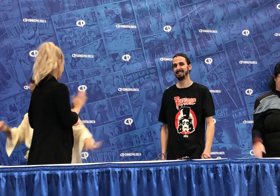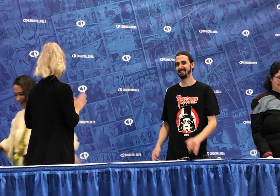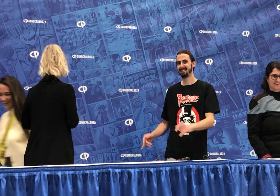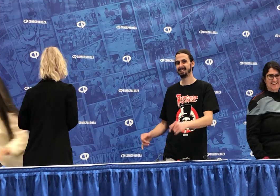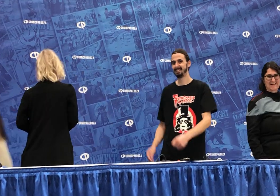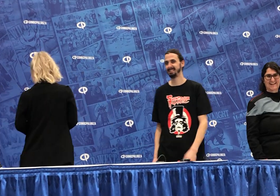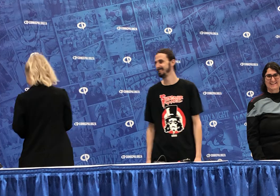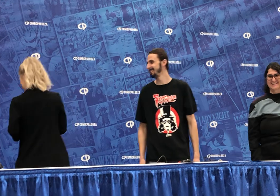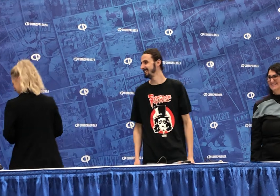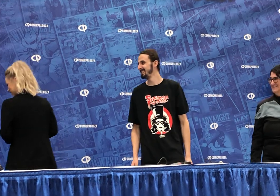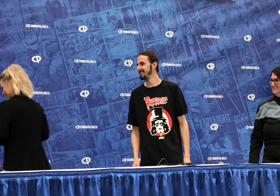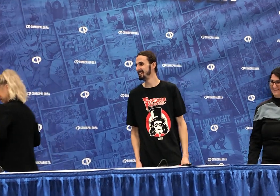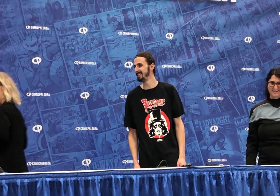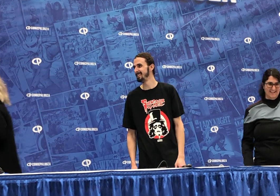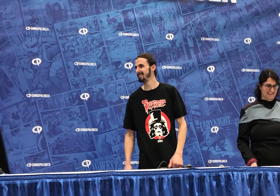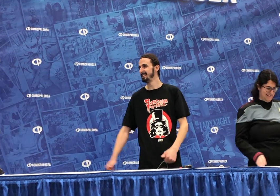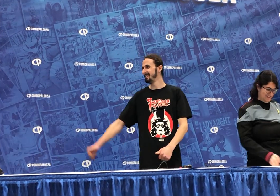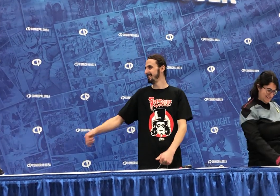Thank you, Sarah.